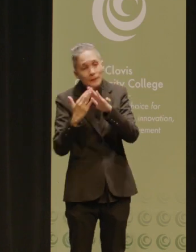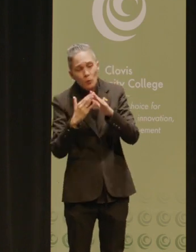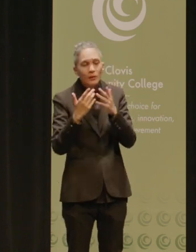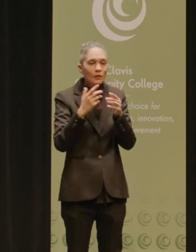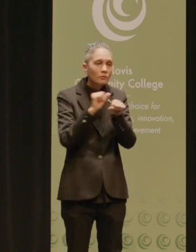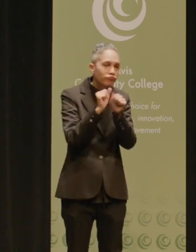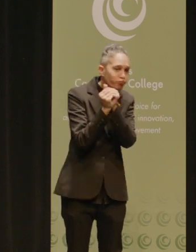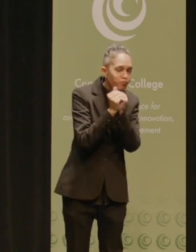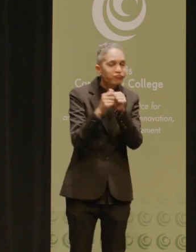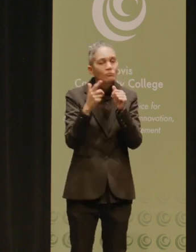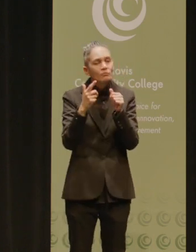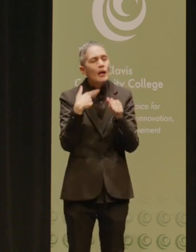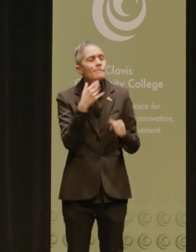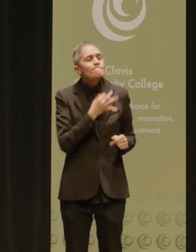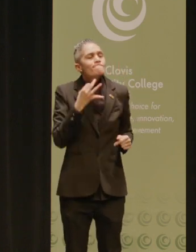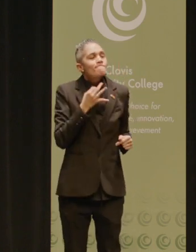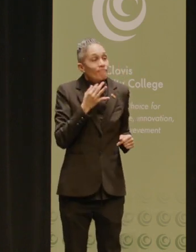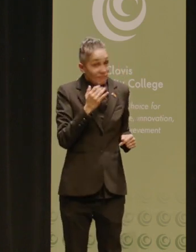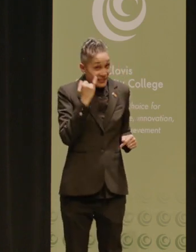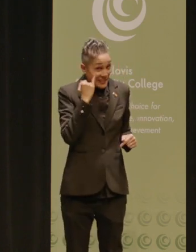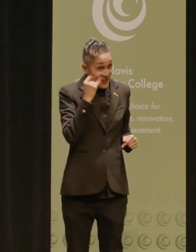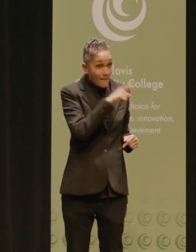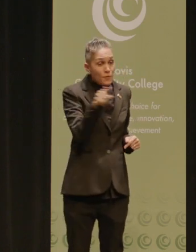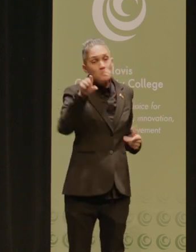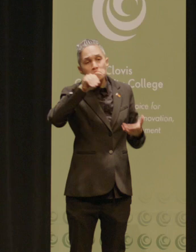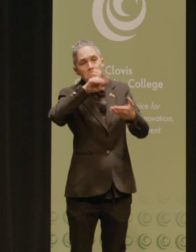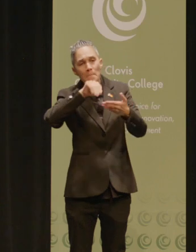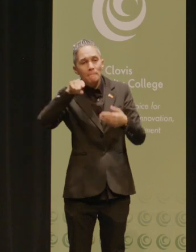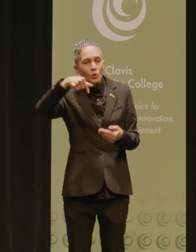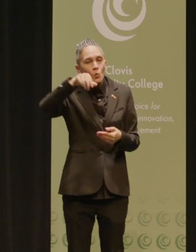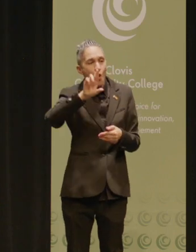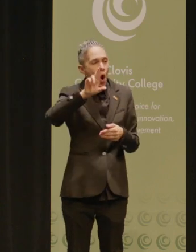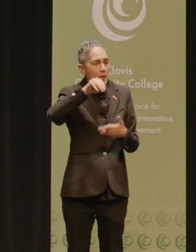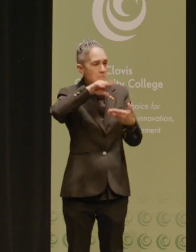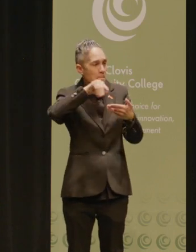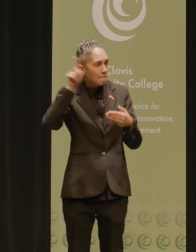stewardship, innovation. I'm curious, if you take your phone out and you look at that little code,